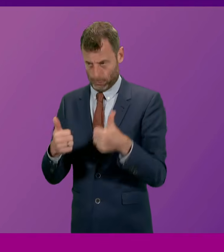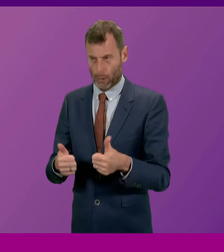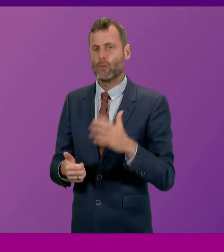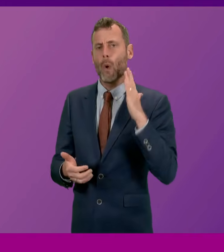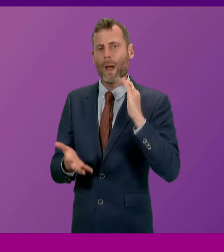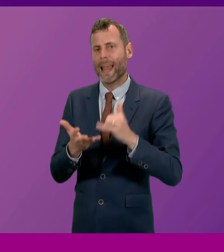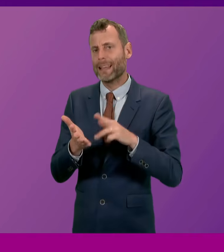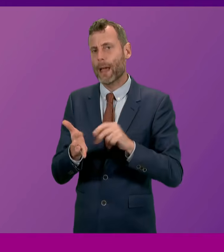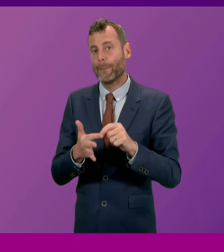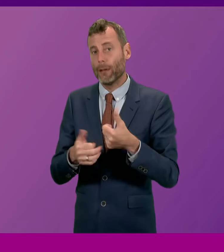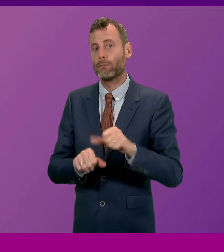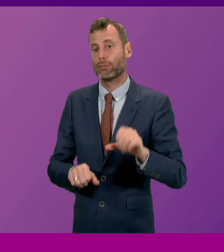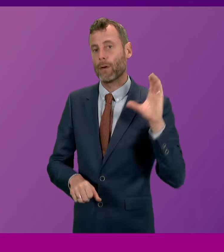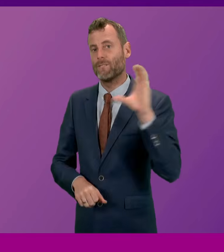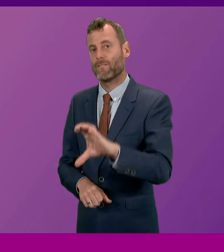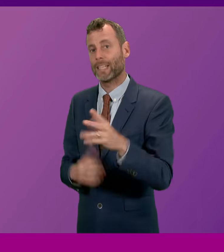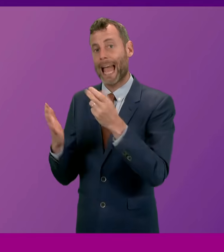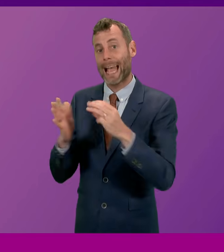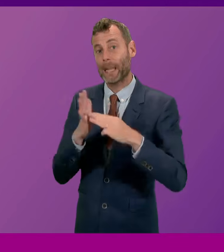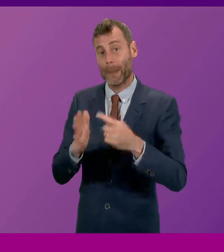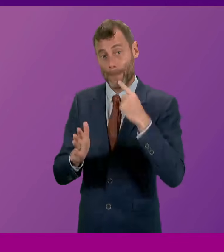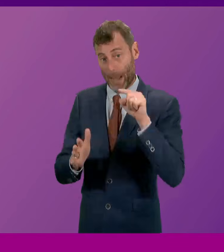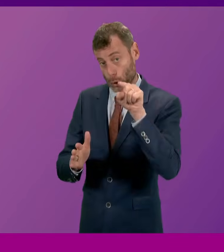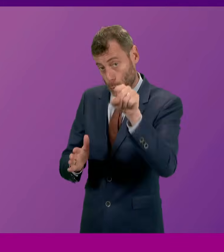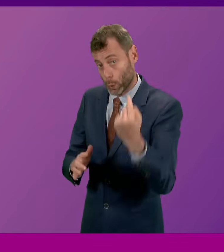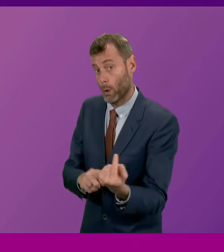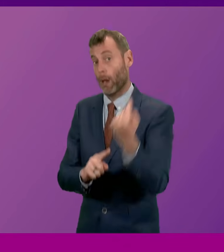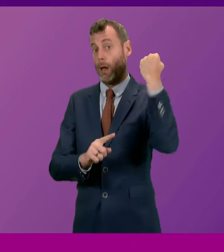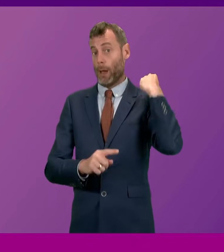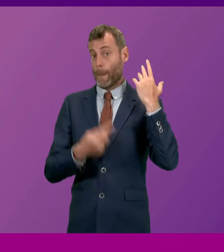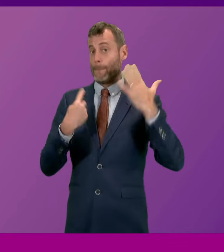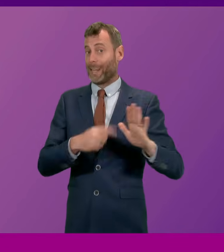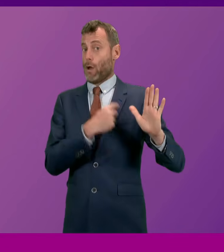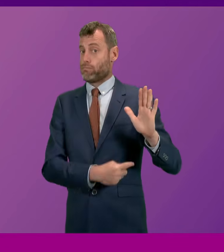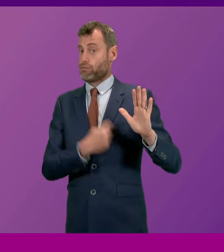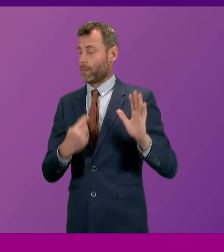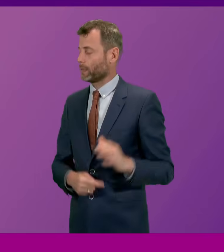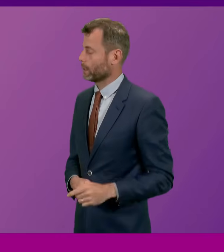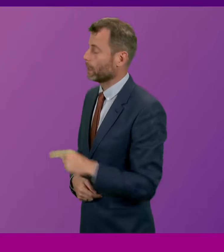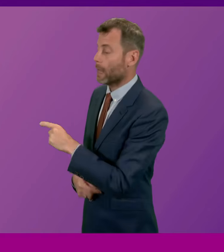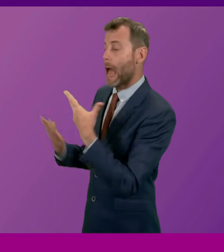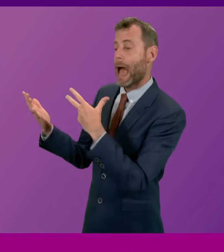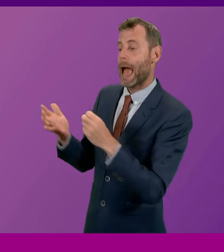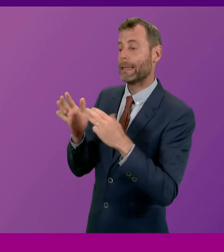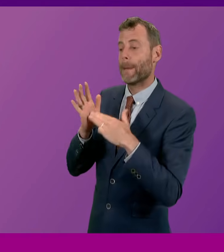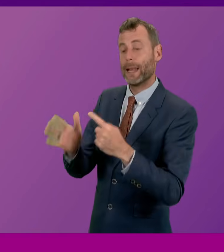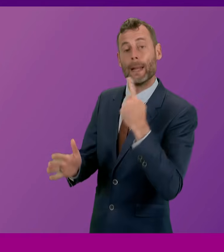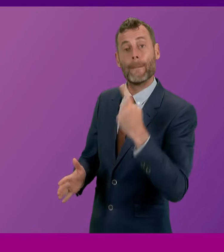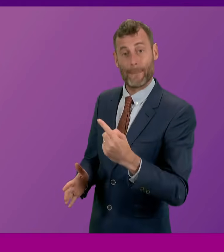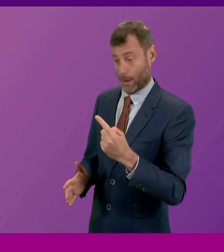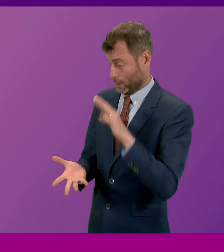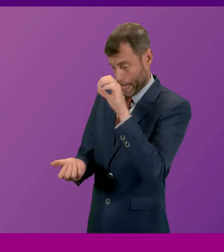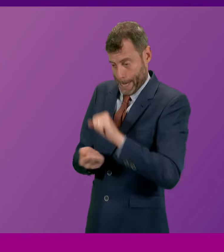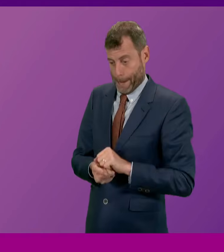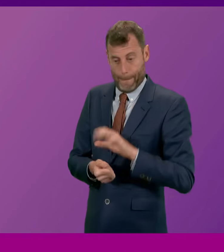get to the £80 million that was promised? First Minister. That commitment to £80 million remains intact from the